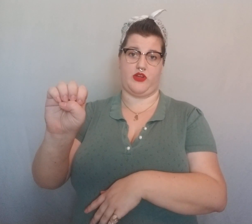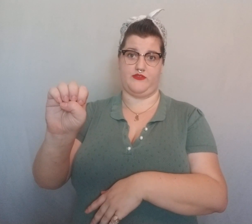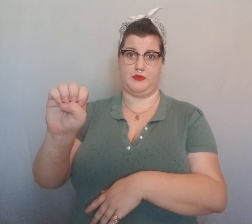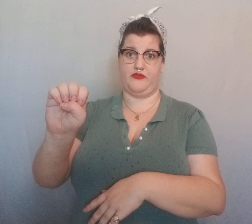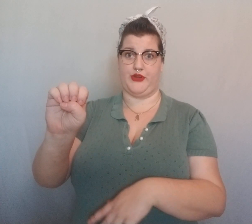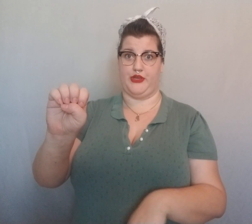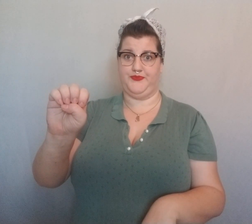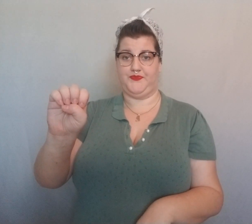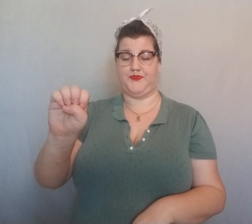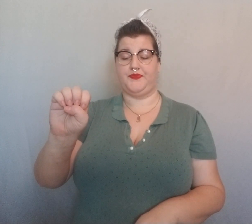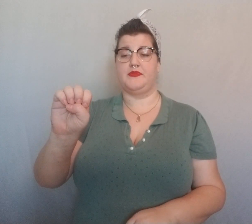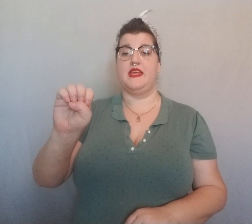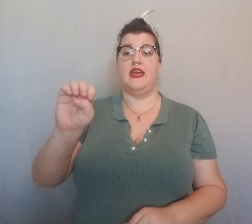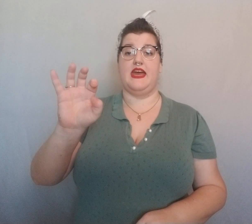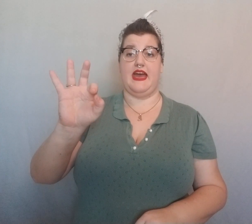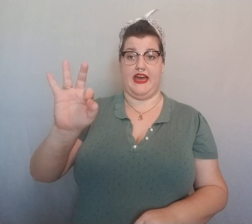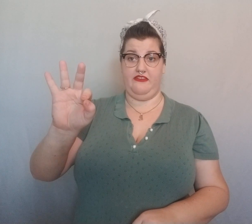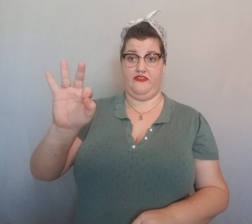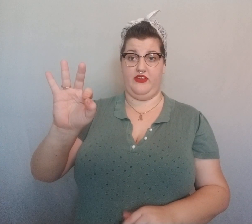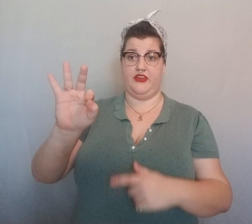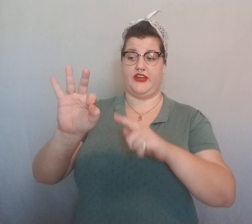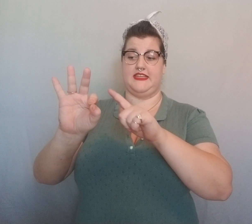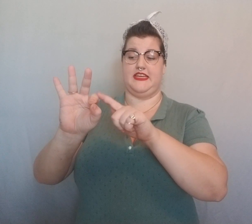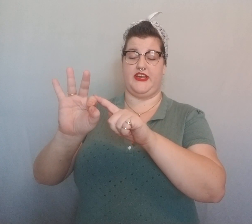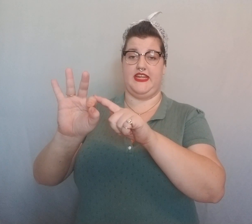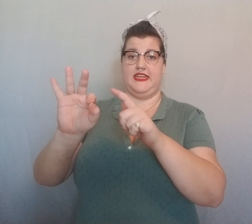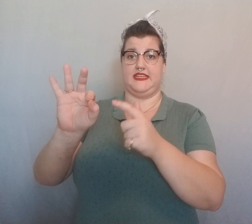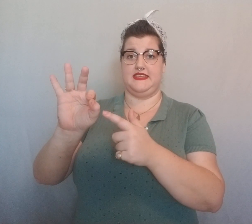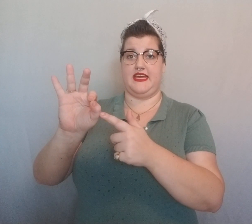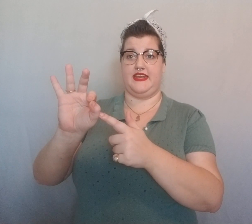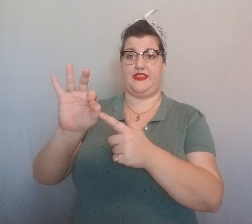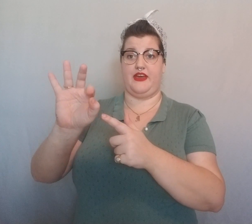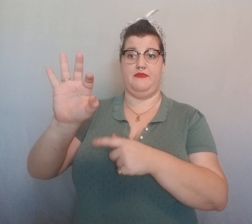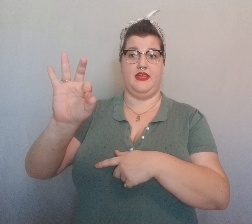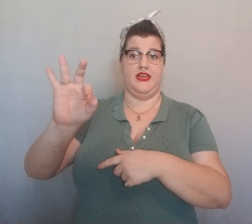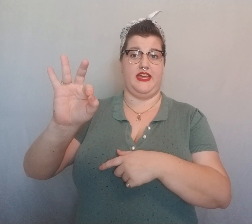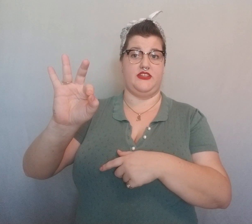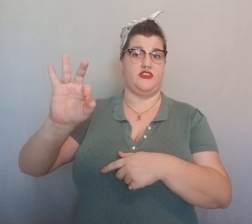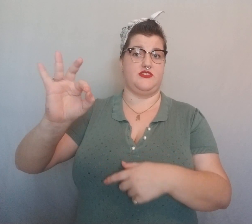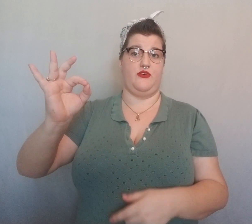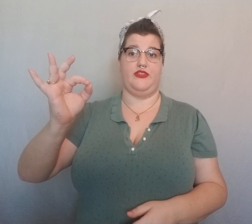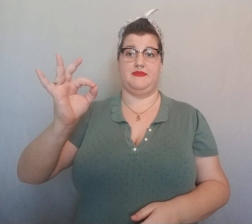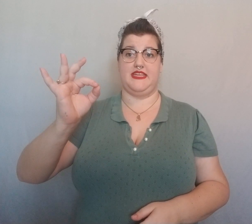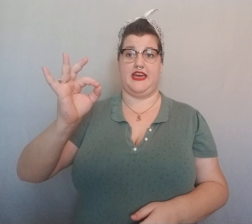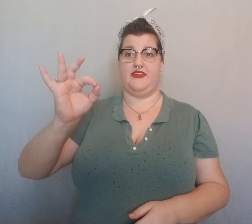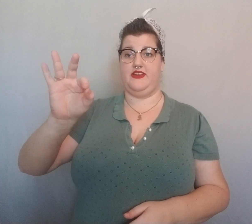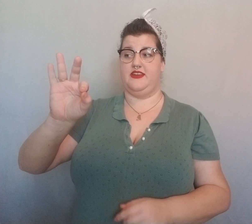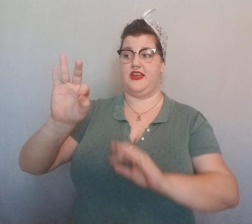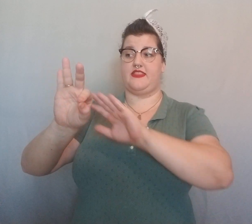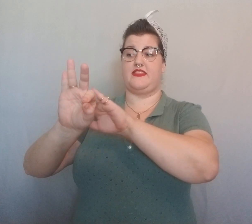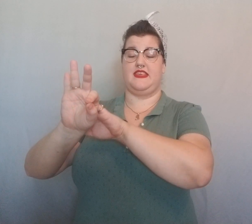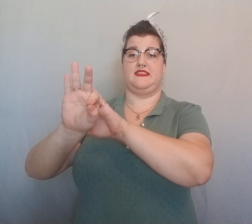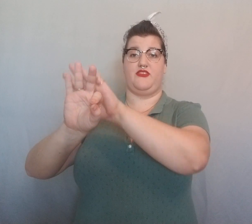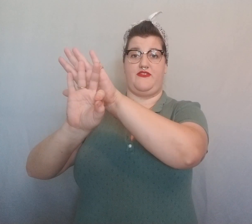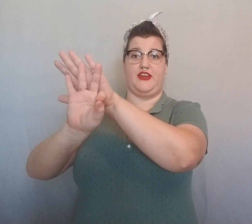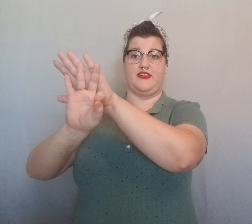comfortable for you. F, you're going to take your index and thumb and just hold them together, and then these three fingers